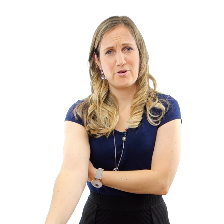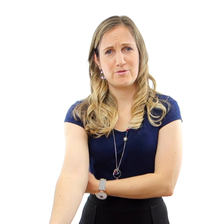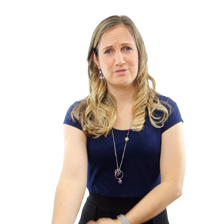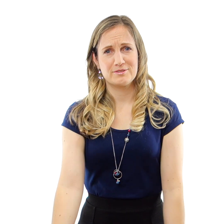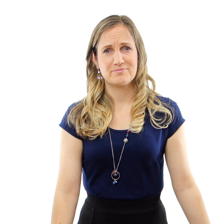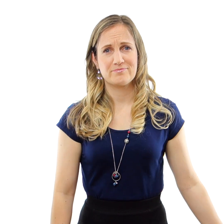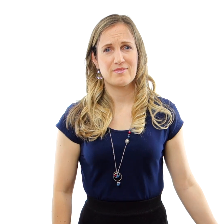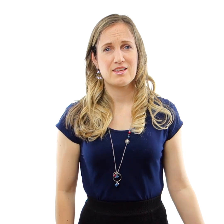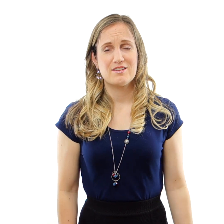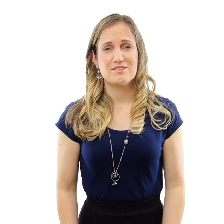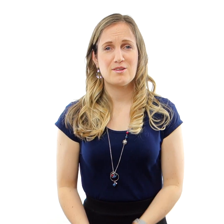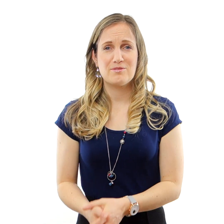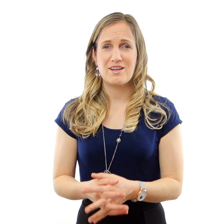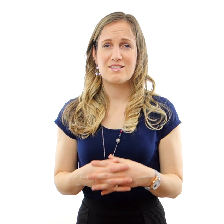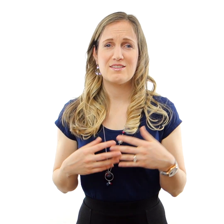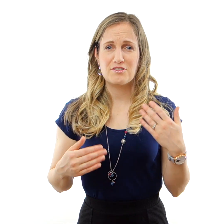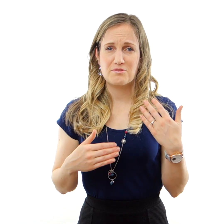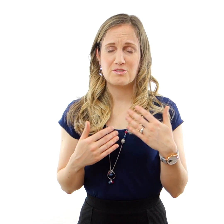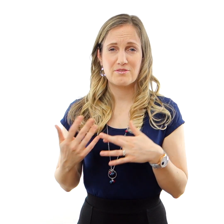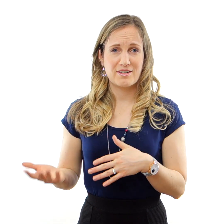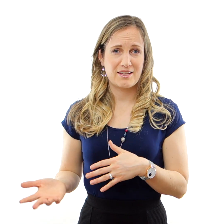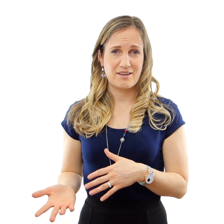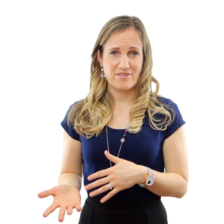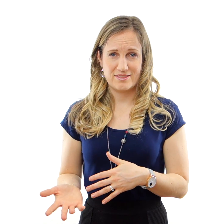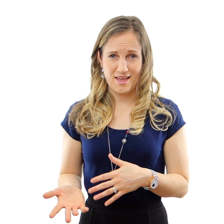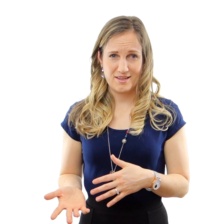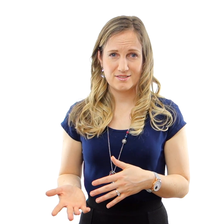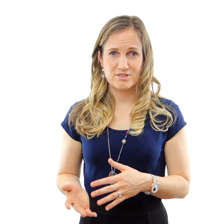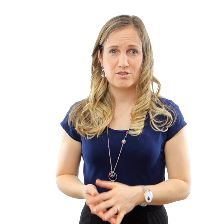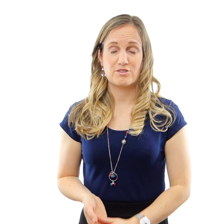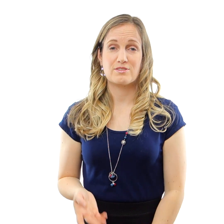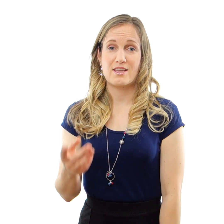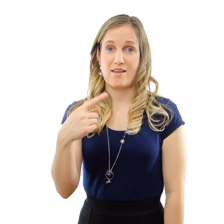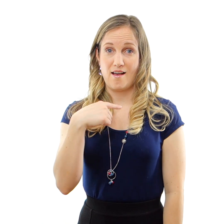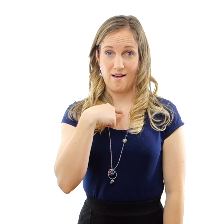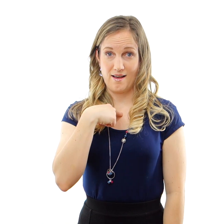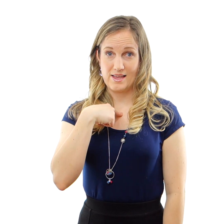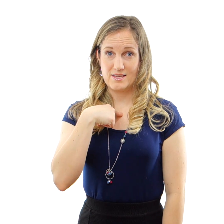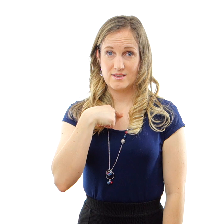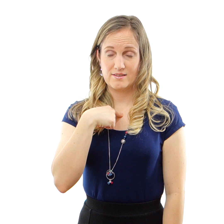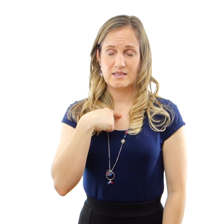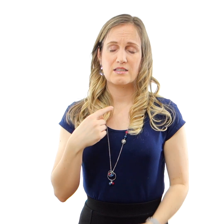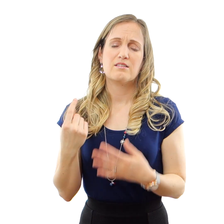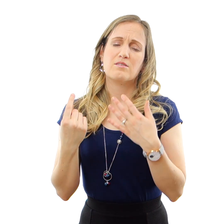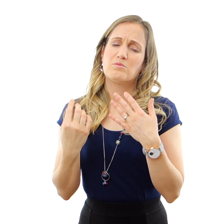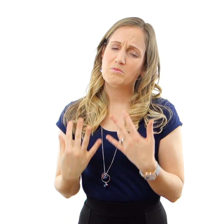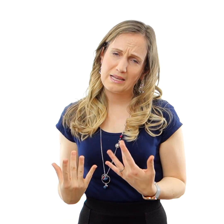grown. So in ASL, you do the negative at the end. So you say, I